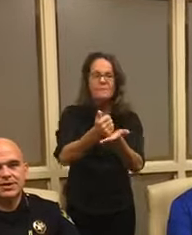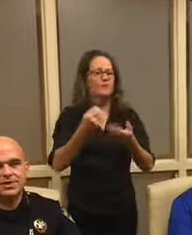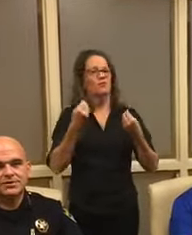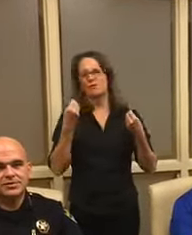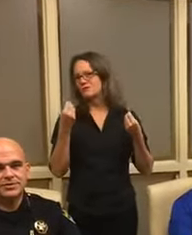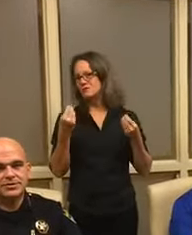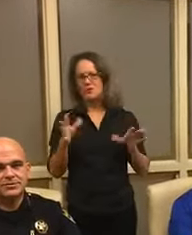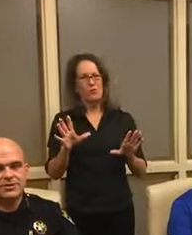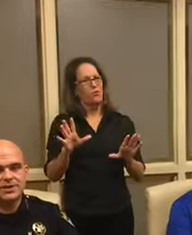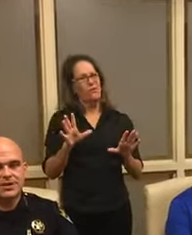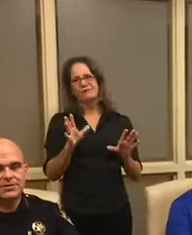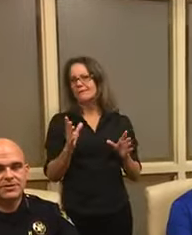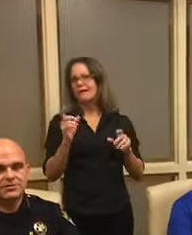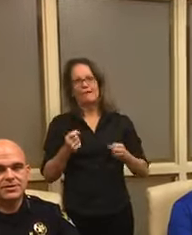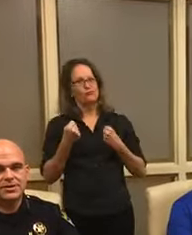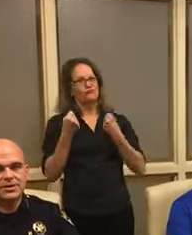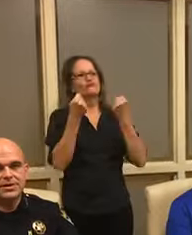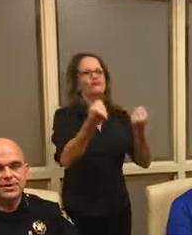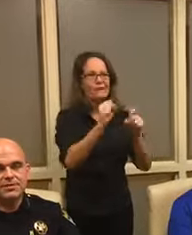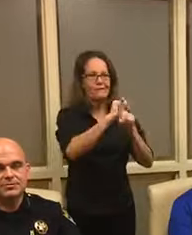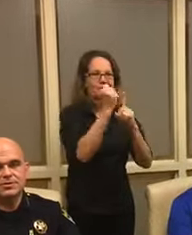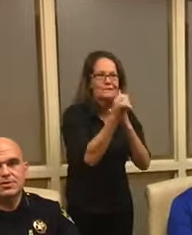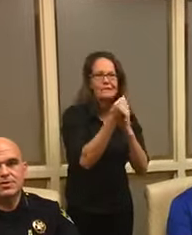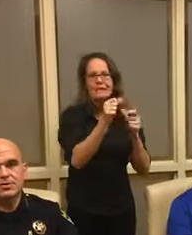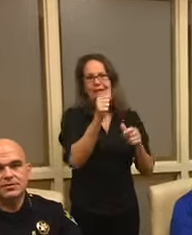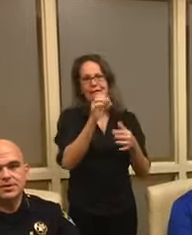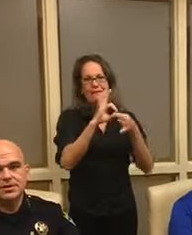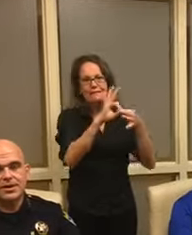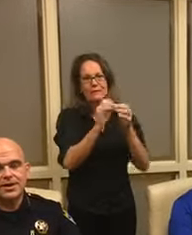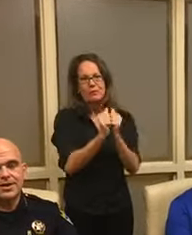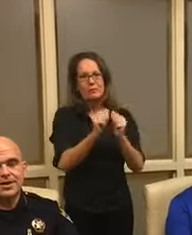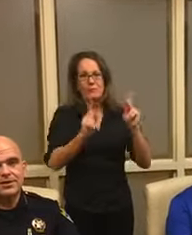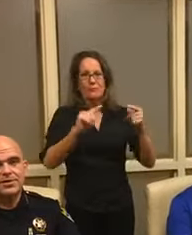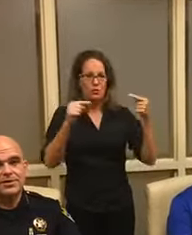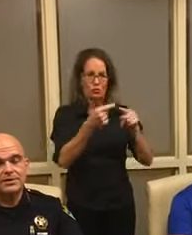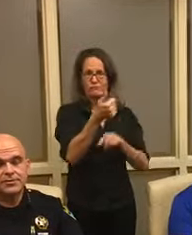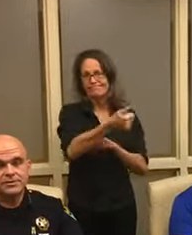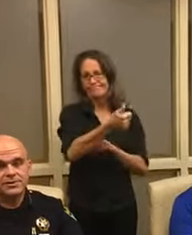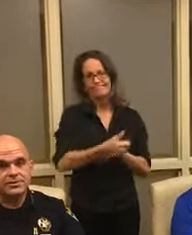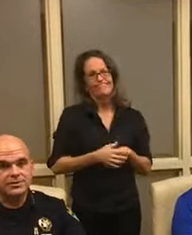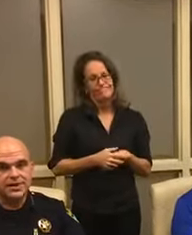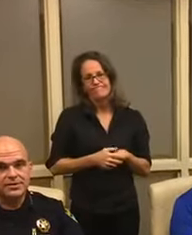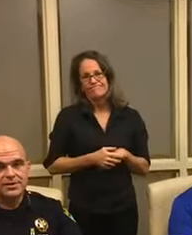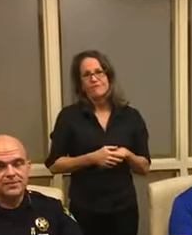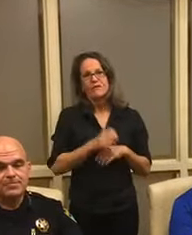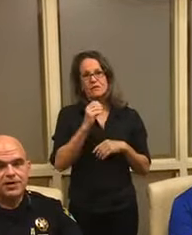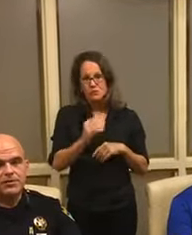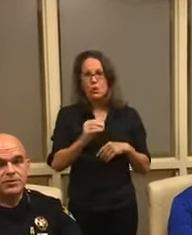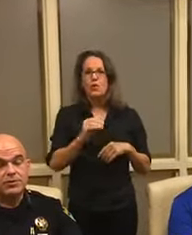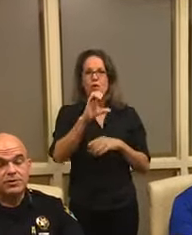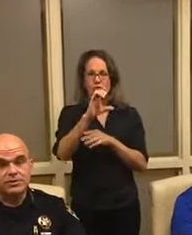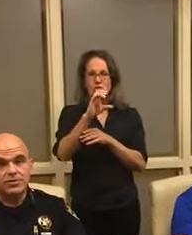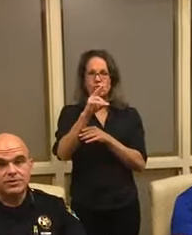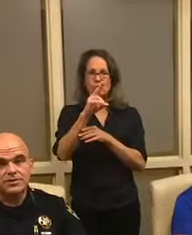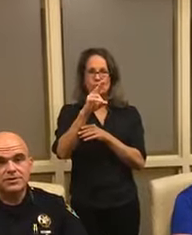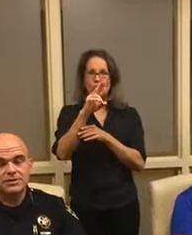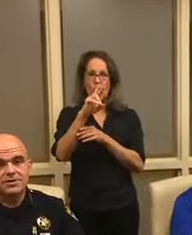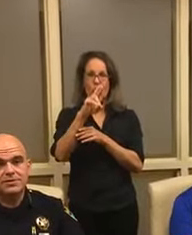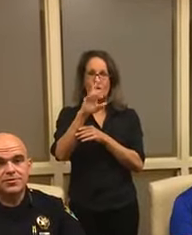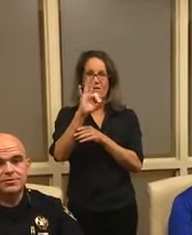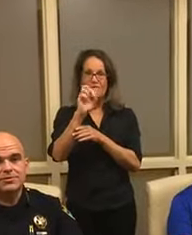to any situation where we have to deal with people who are hurt. Again, the curfew is in effect. We will enforce